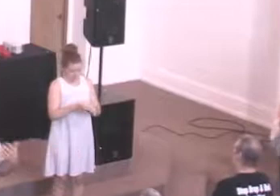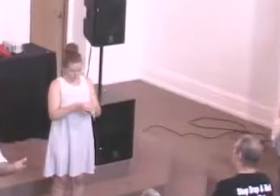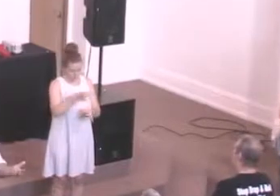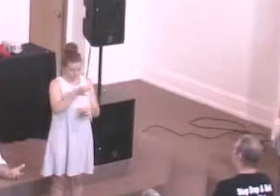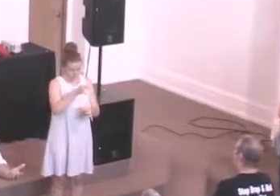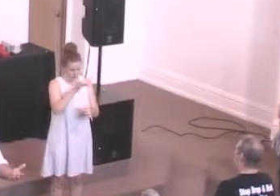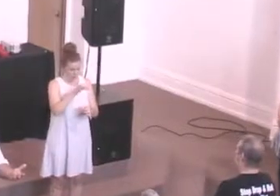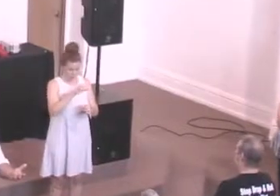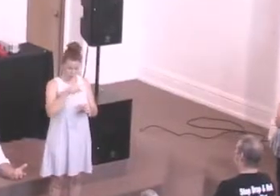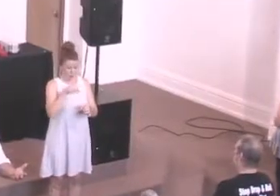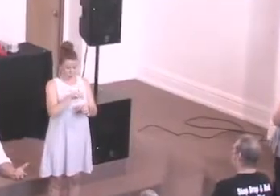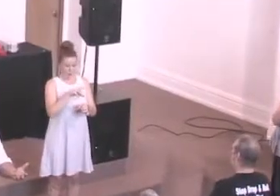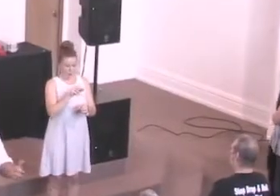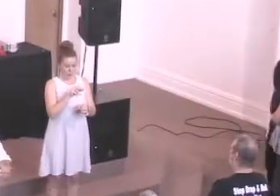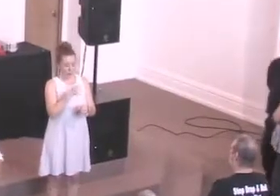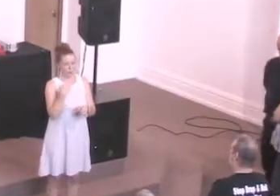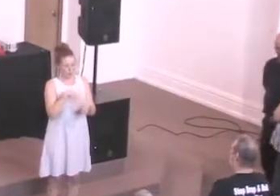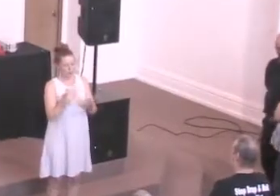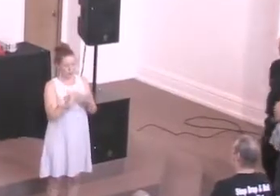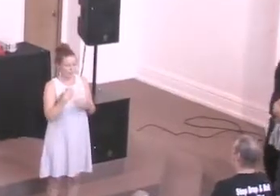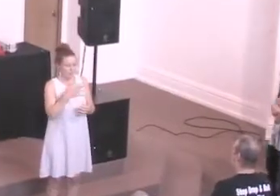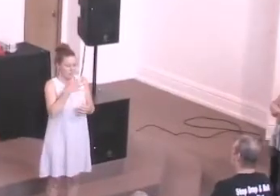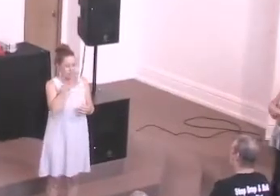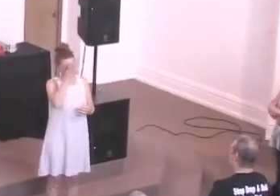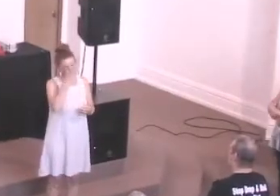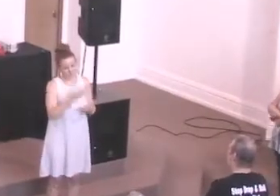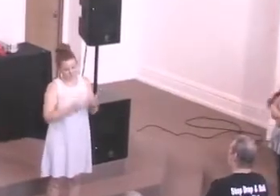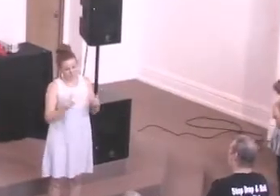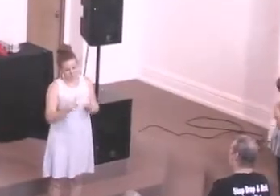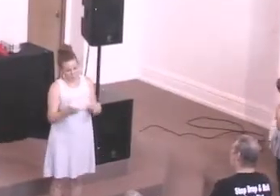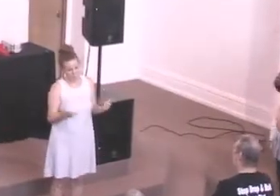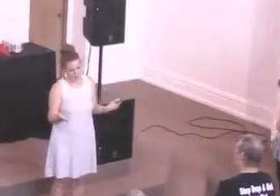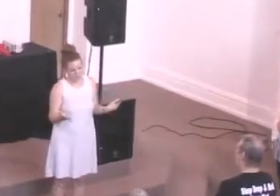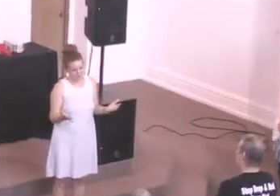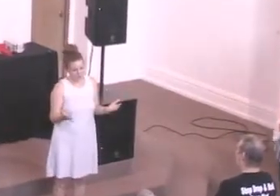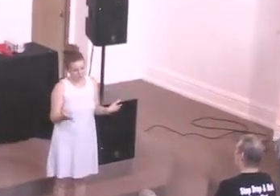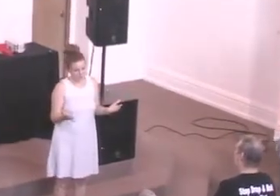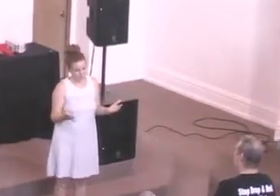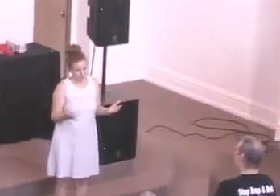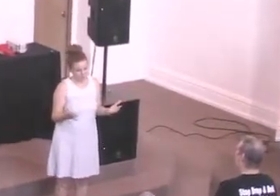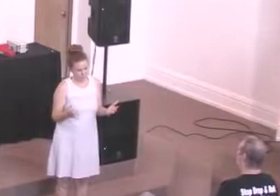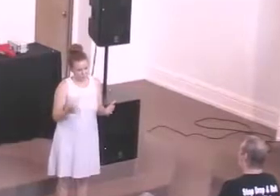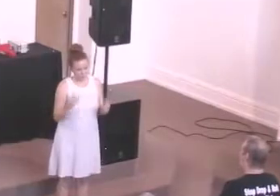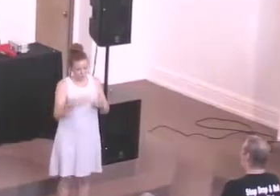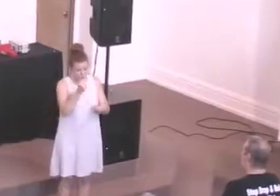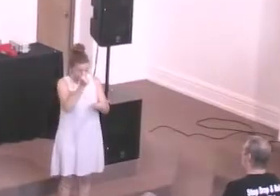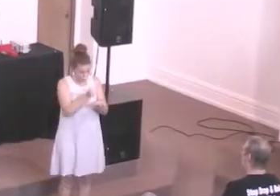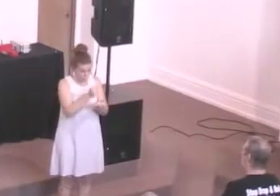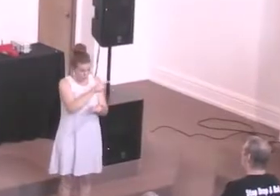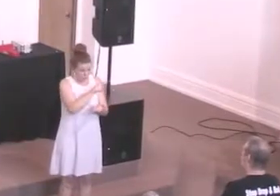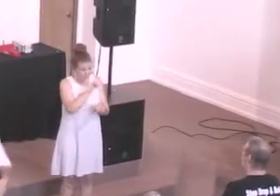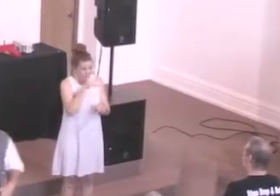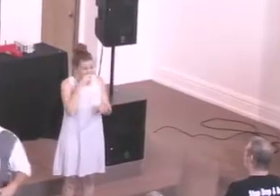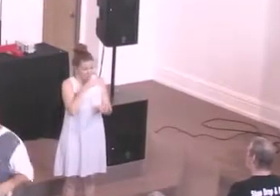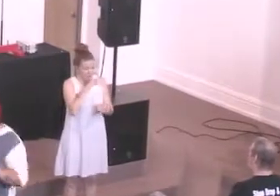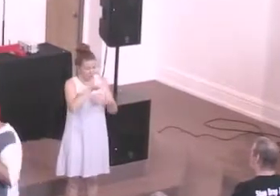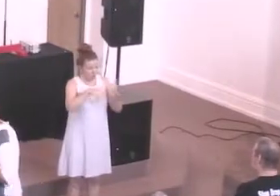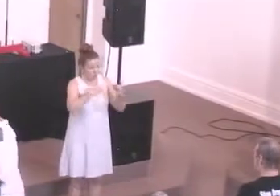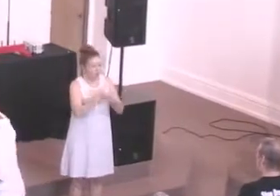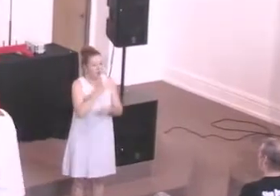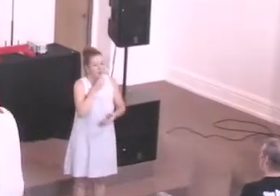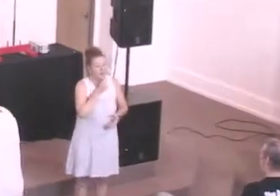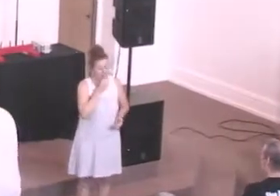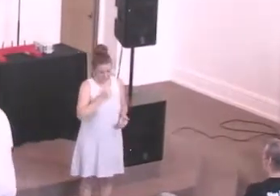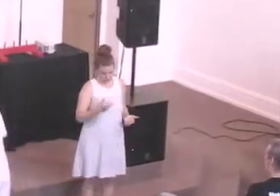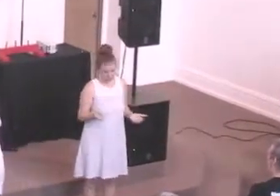are kids, amen? Okay, so I'm going to treat this as kids' church for kids of all ages. Is that cool? Okay, so I'm going to